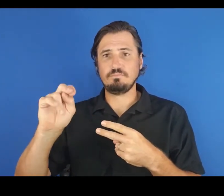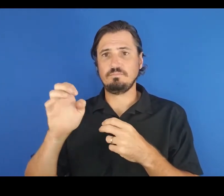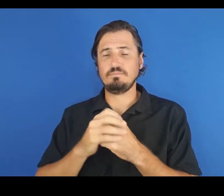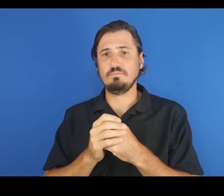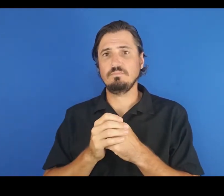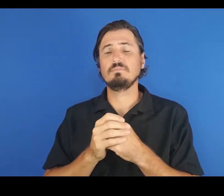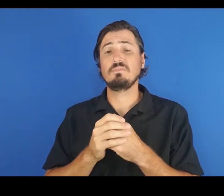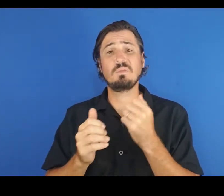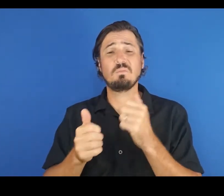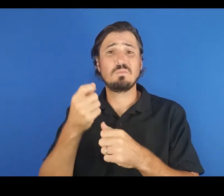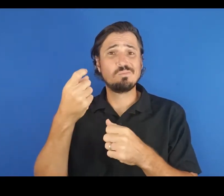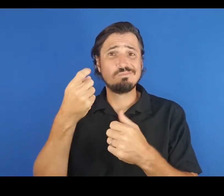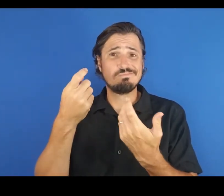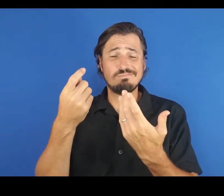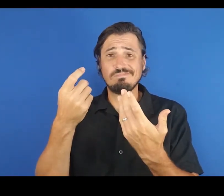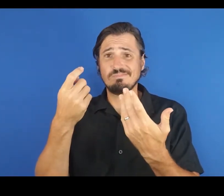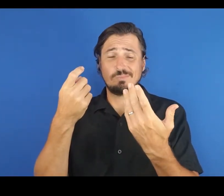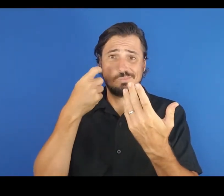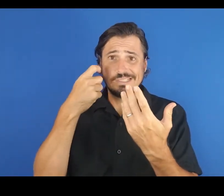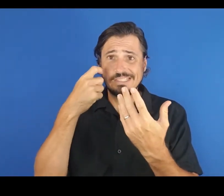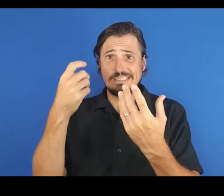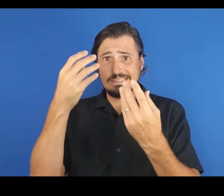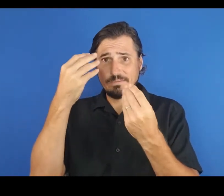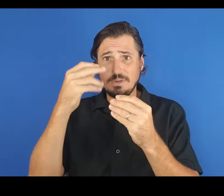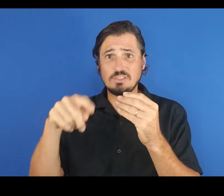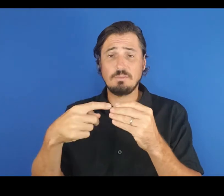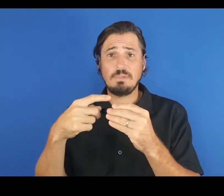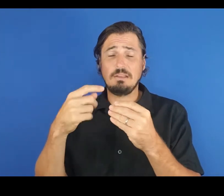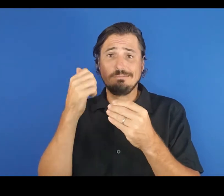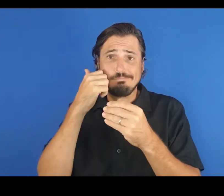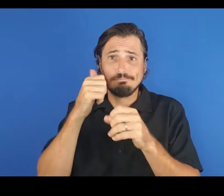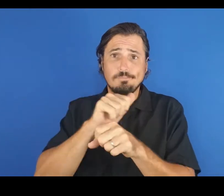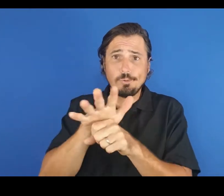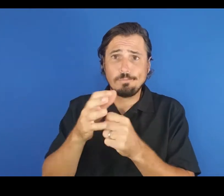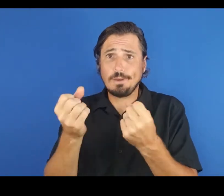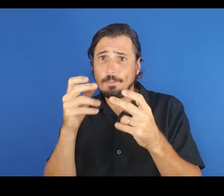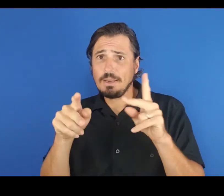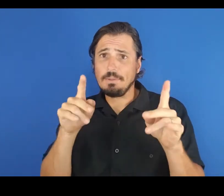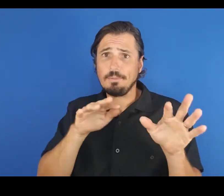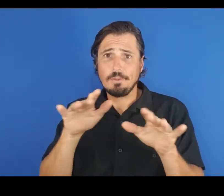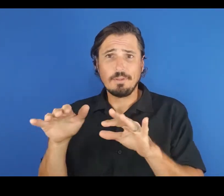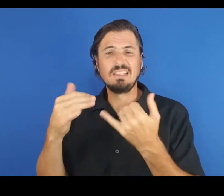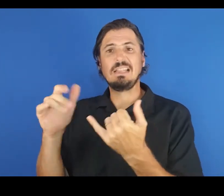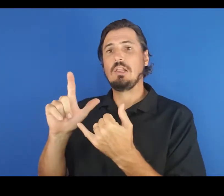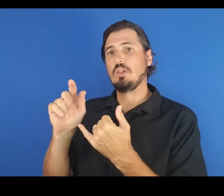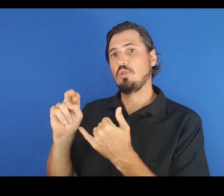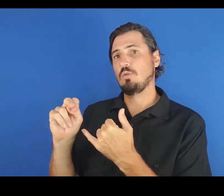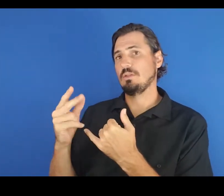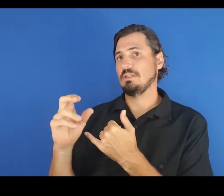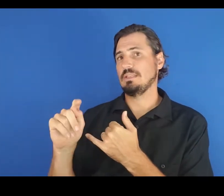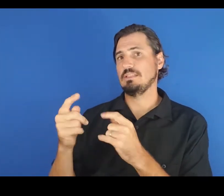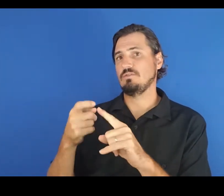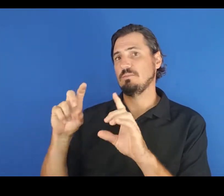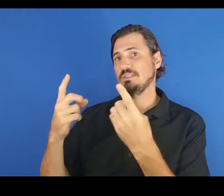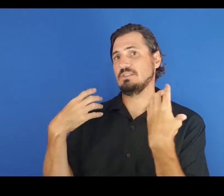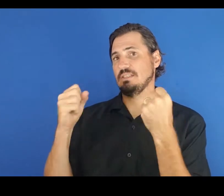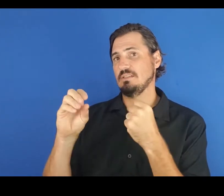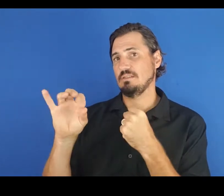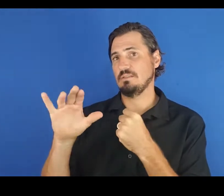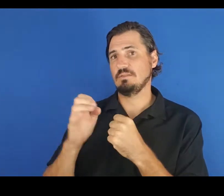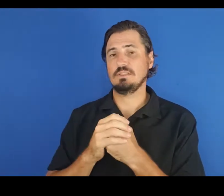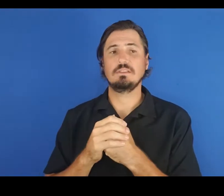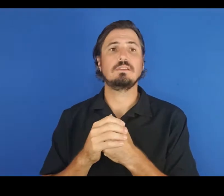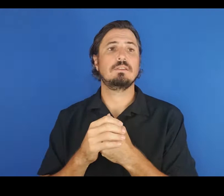kauai.gov/vaccine. For the latest on our daily case count, here's Lauren Guest from the Kauai District Health Office. Thanks, Mayor. Over